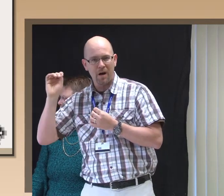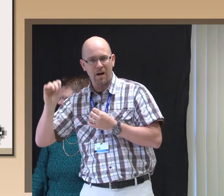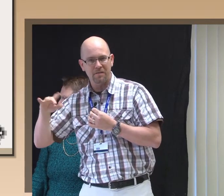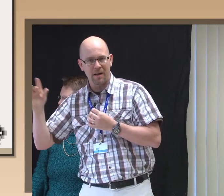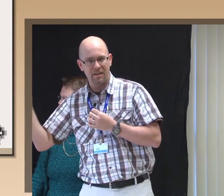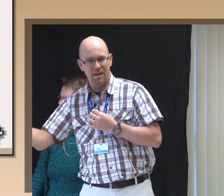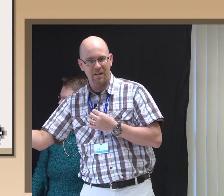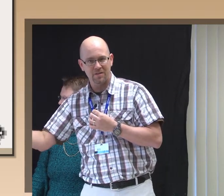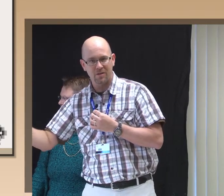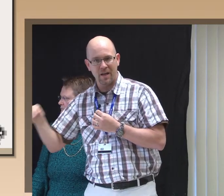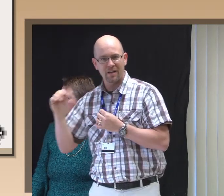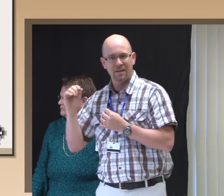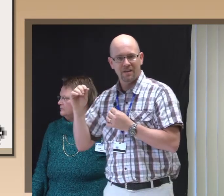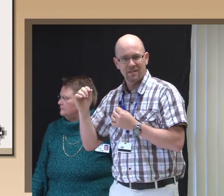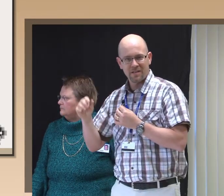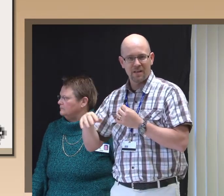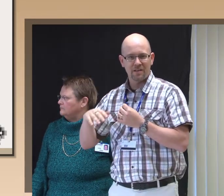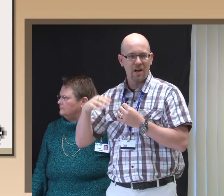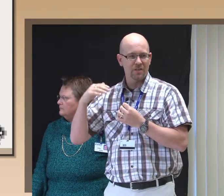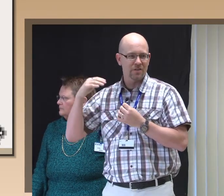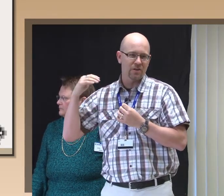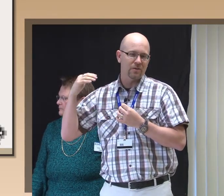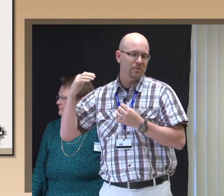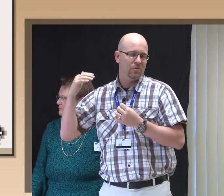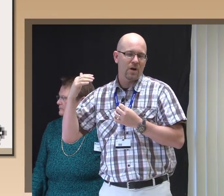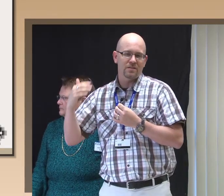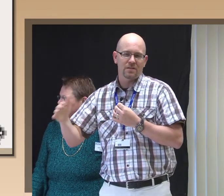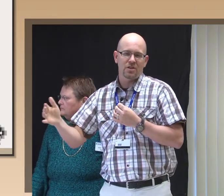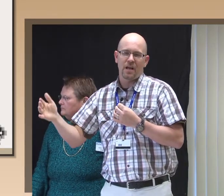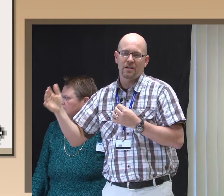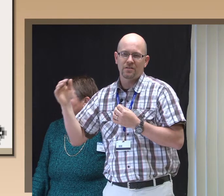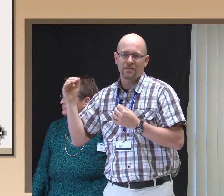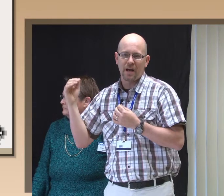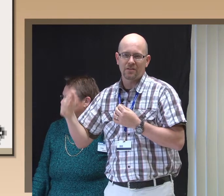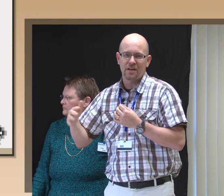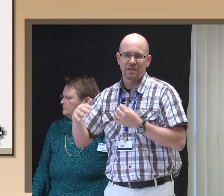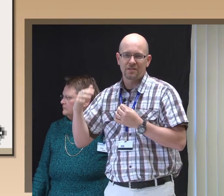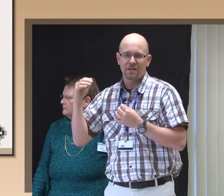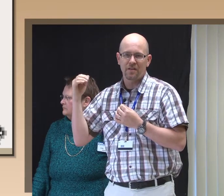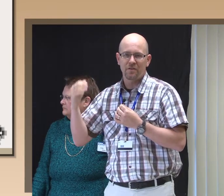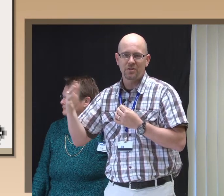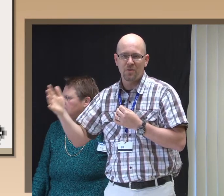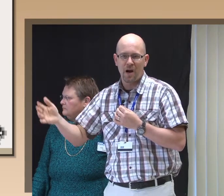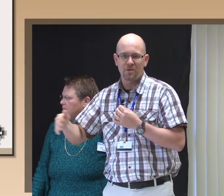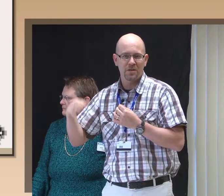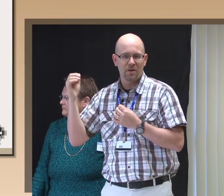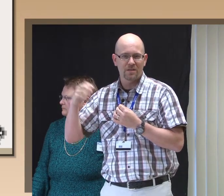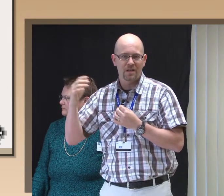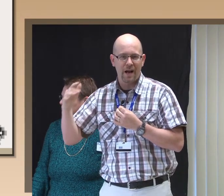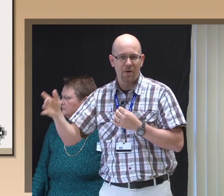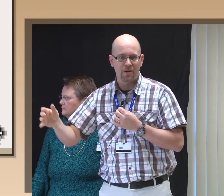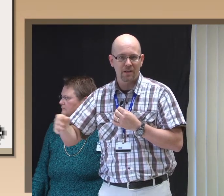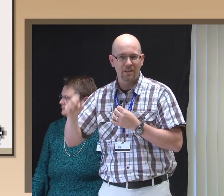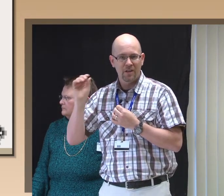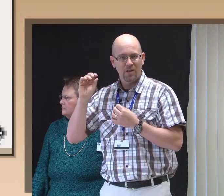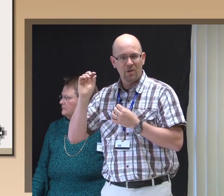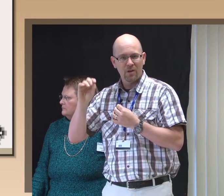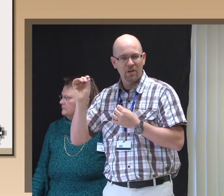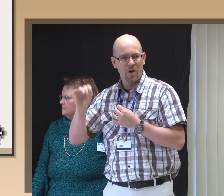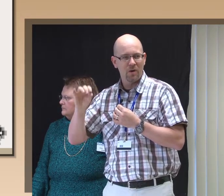modify things. So like say the doctor wants to change the vital signs instead of every two hours, he wants it done hourly. You can go